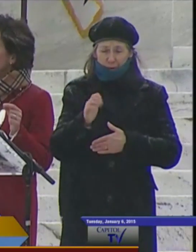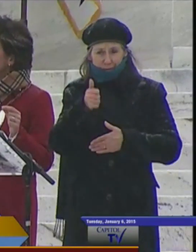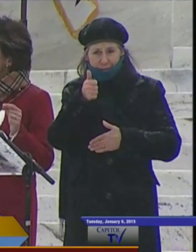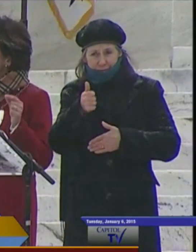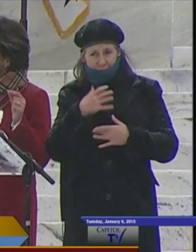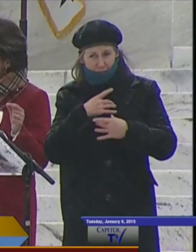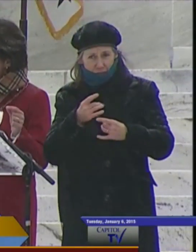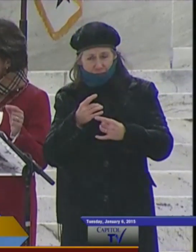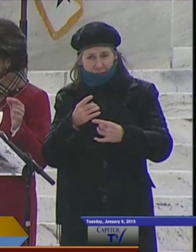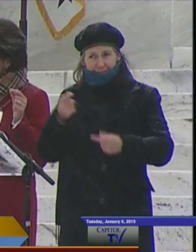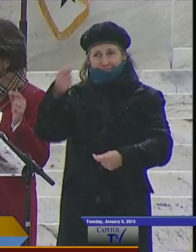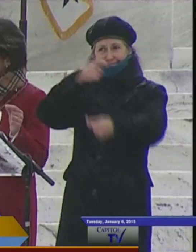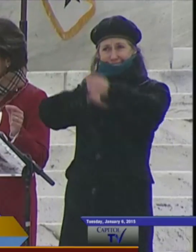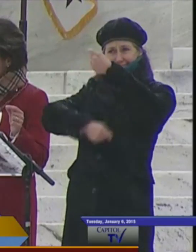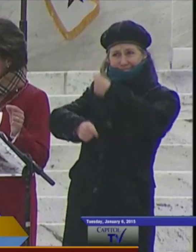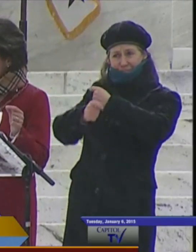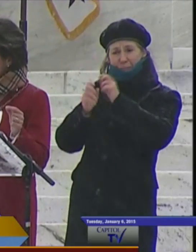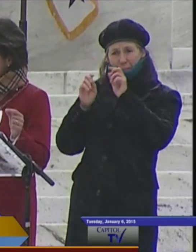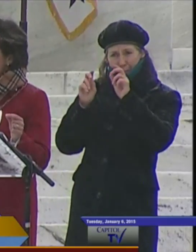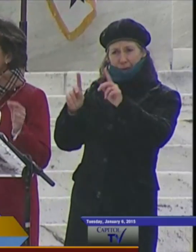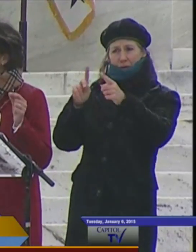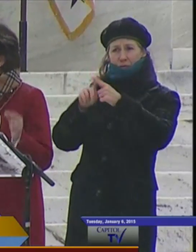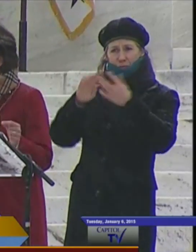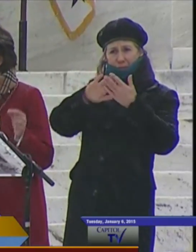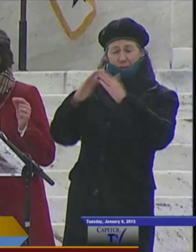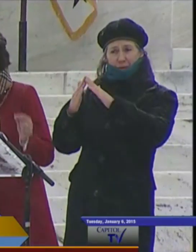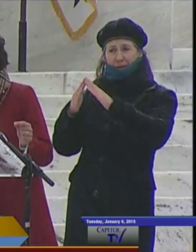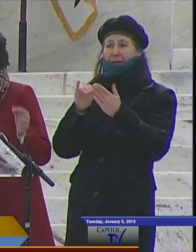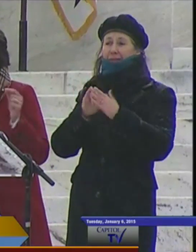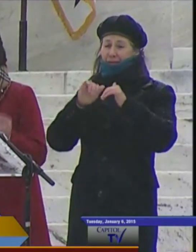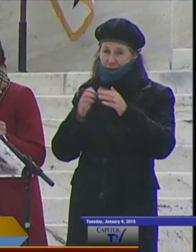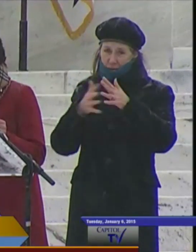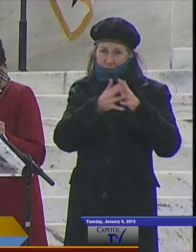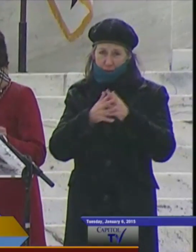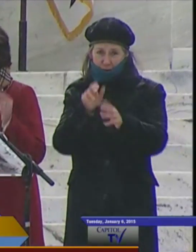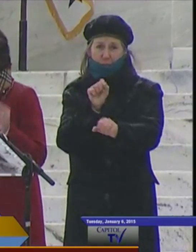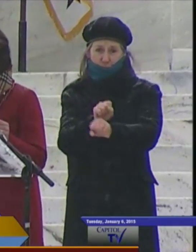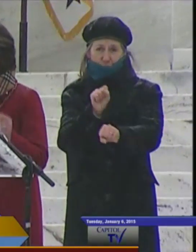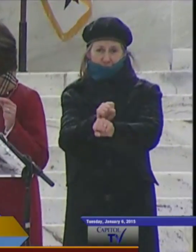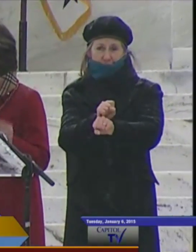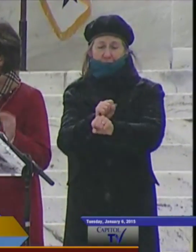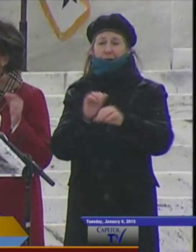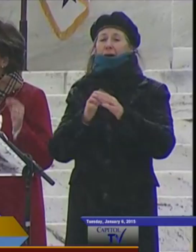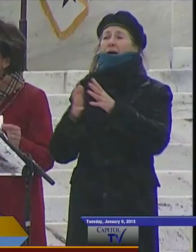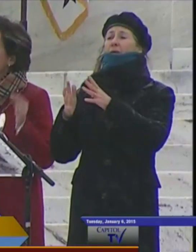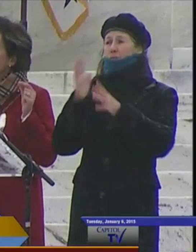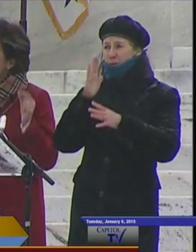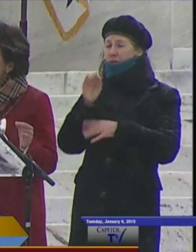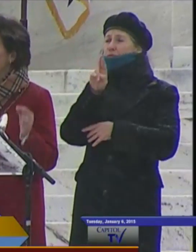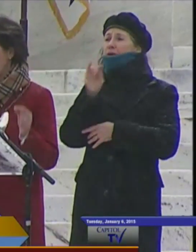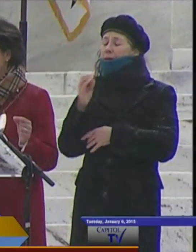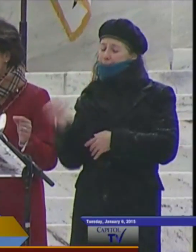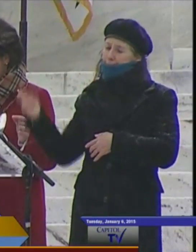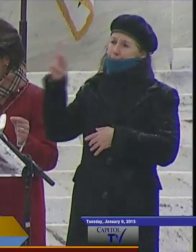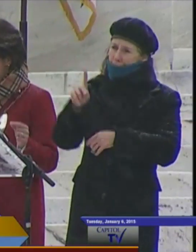and give something back to our community. But that's how America works. And that's how we're going to get Rhode Island back